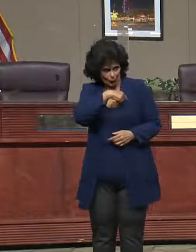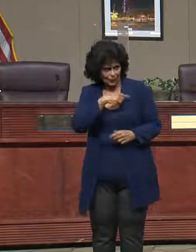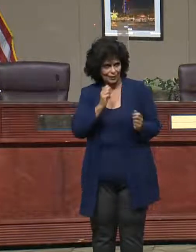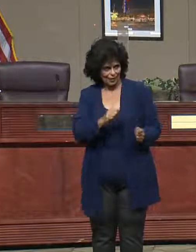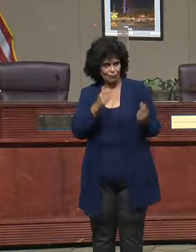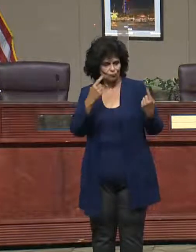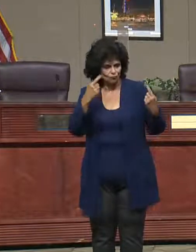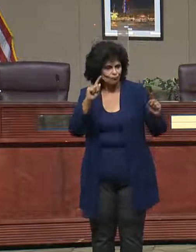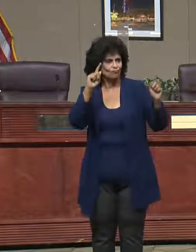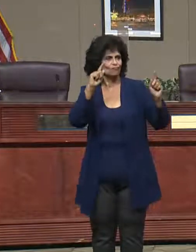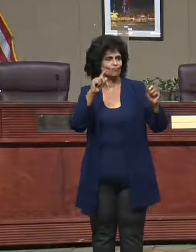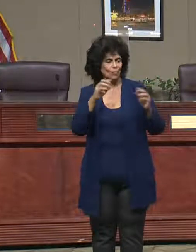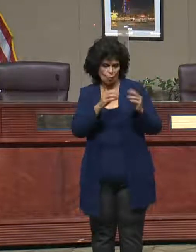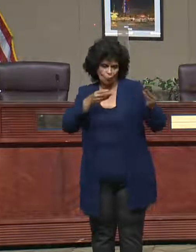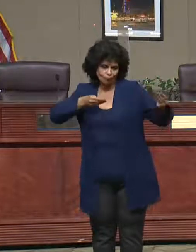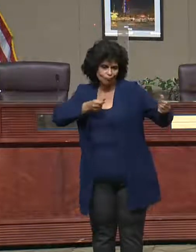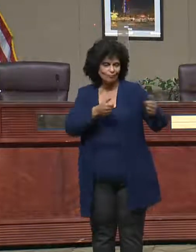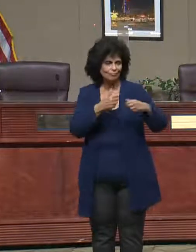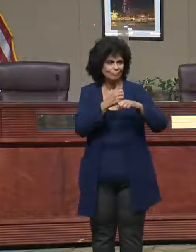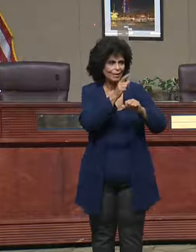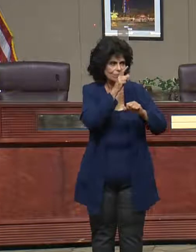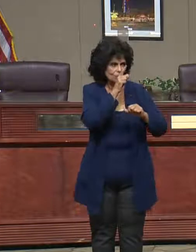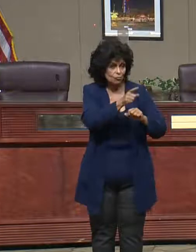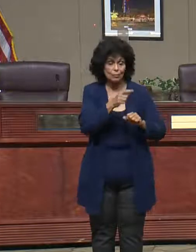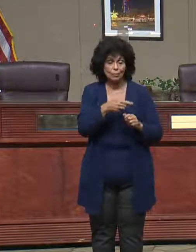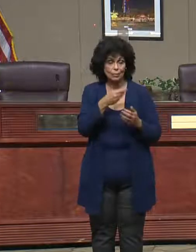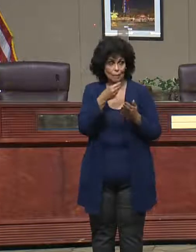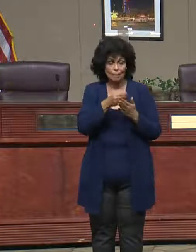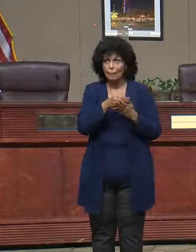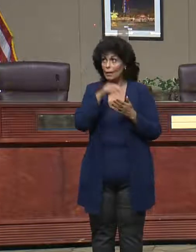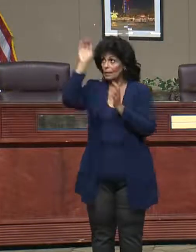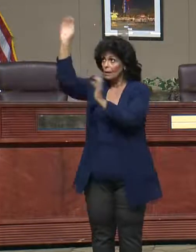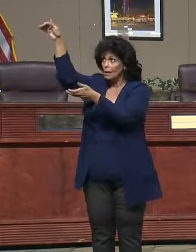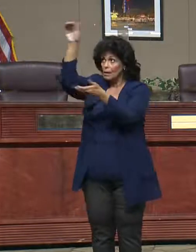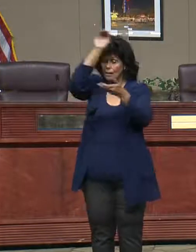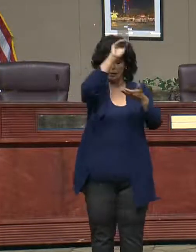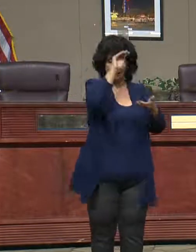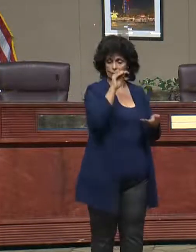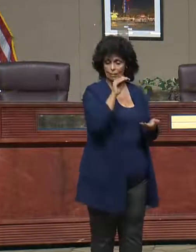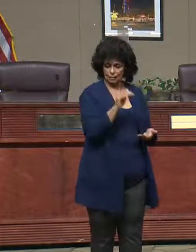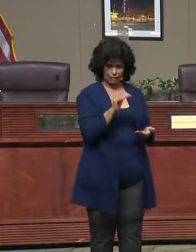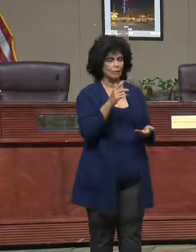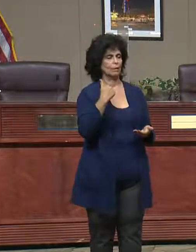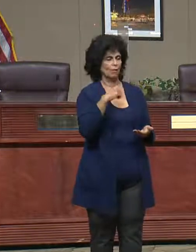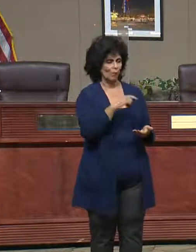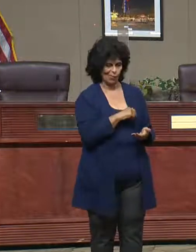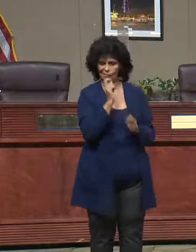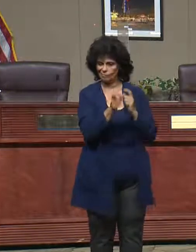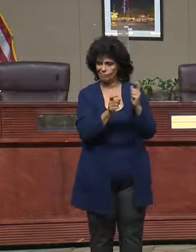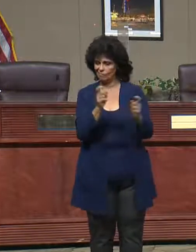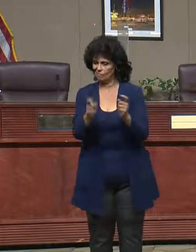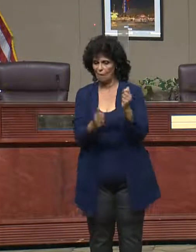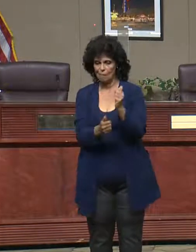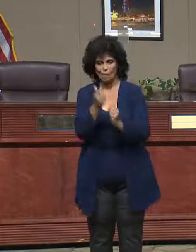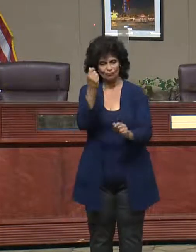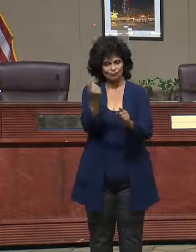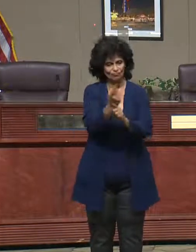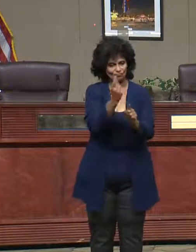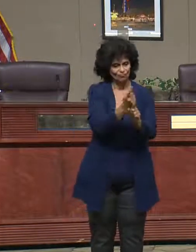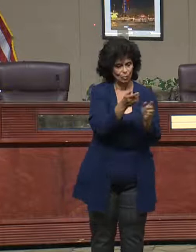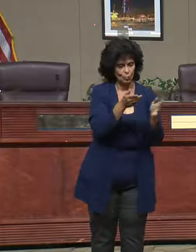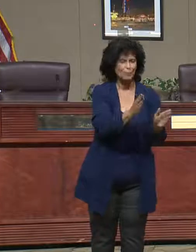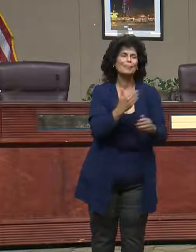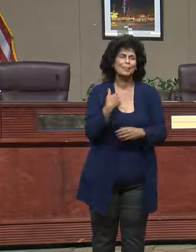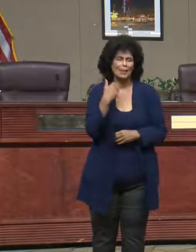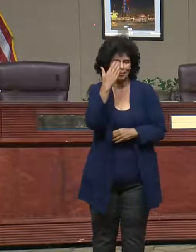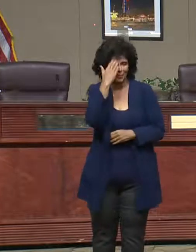effective at ensuring that the funds get spent in the most appropriate way possible. I realize that the federal